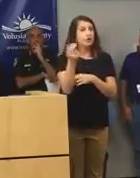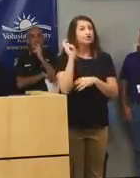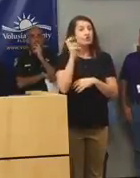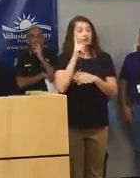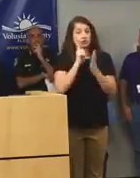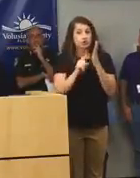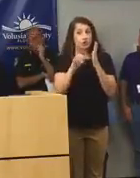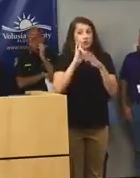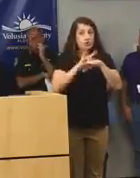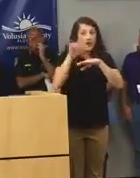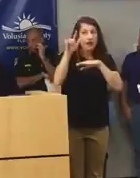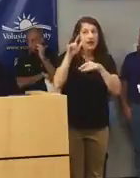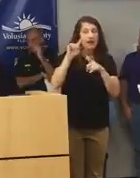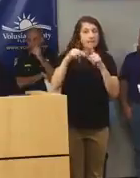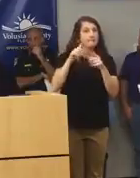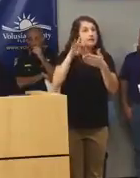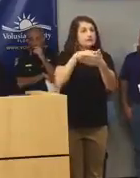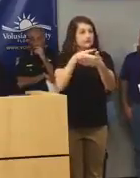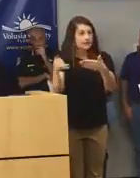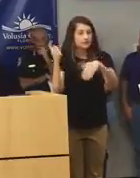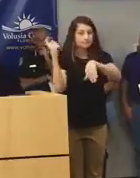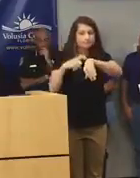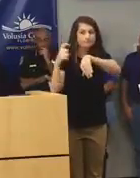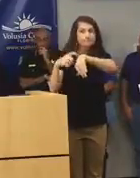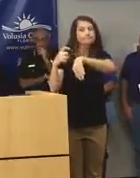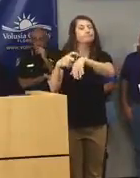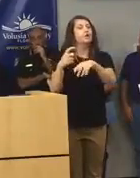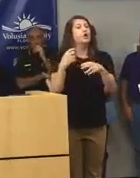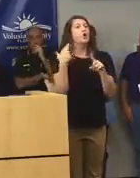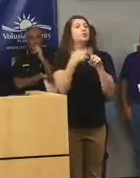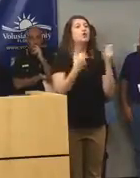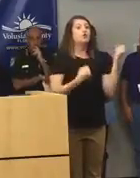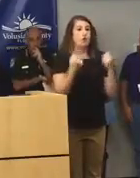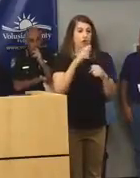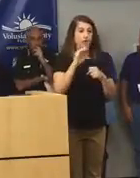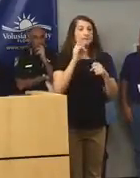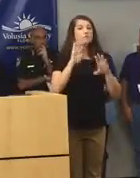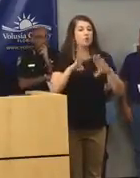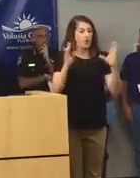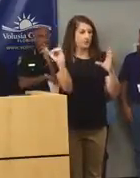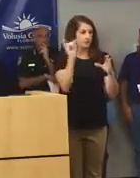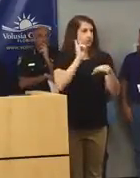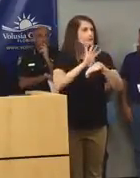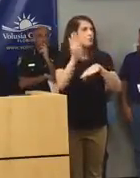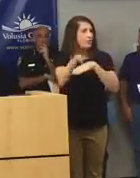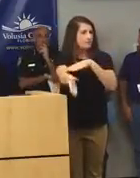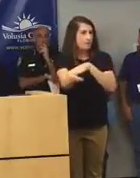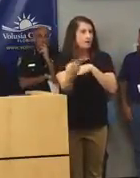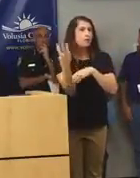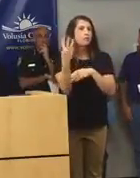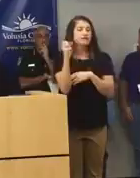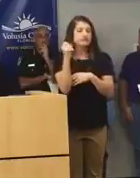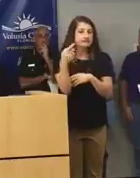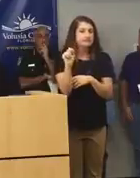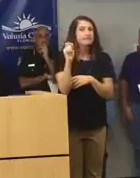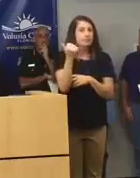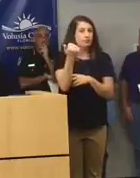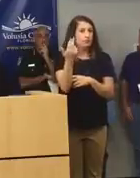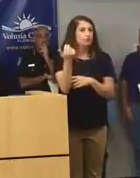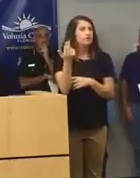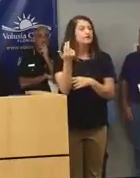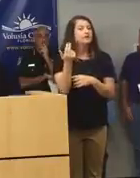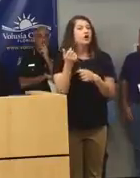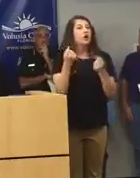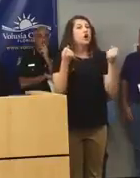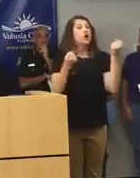should check with their airlines regarding their flight schedule. Rental car companies, the airport will also reopen at 4 a.m. Wednesday, September 13th. In addition,